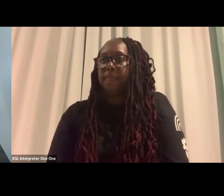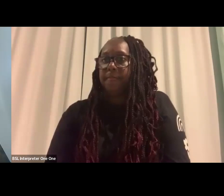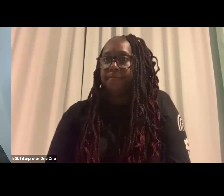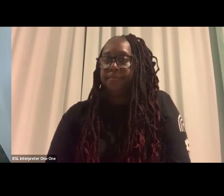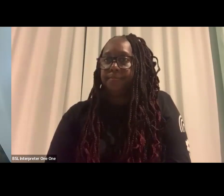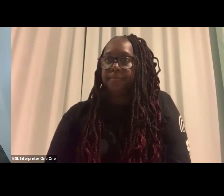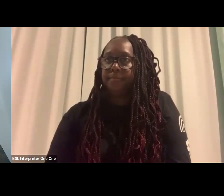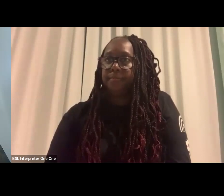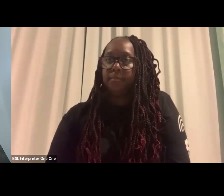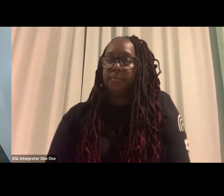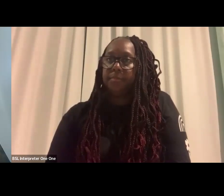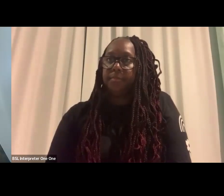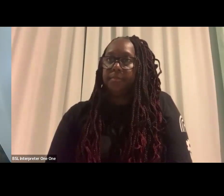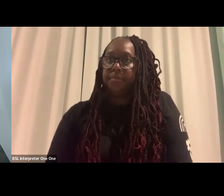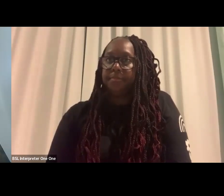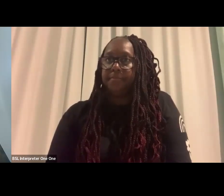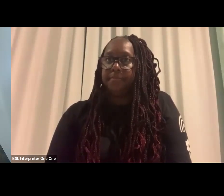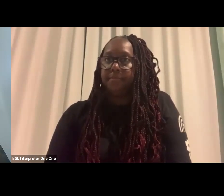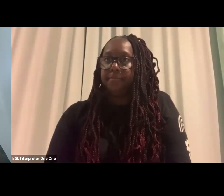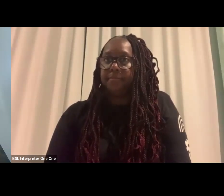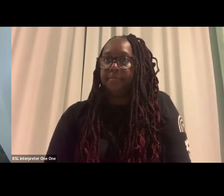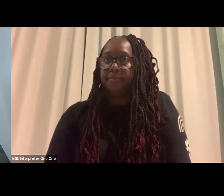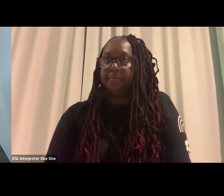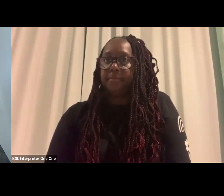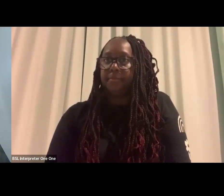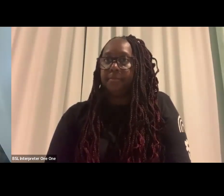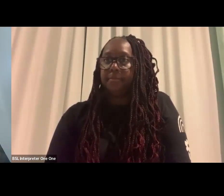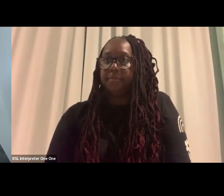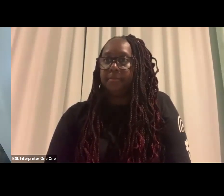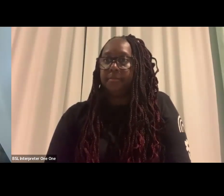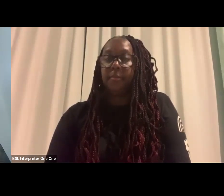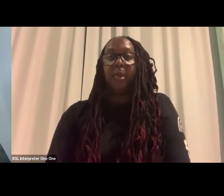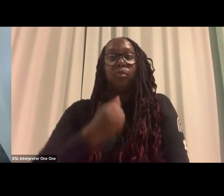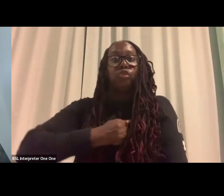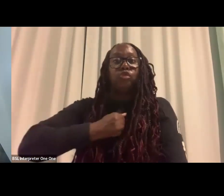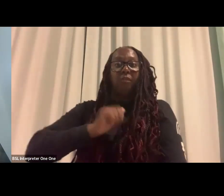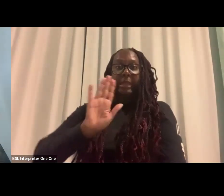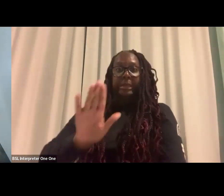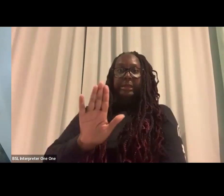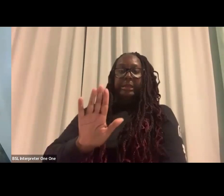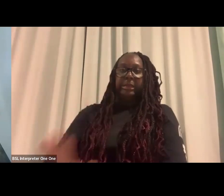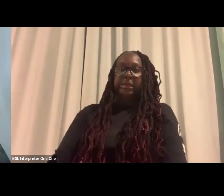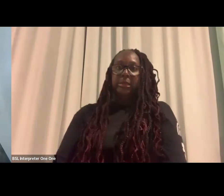So, okay, Perfect, thank you. sorry.